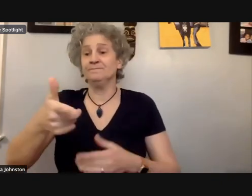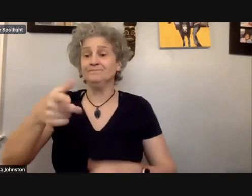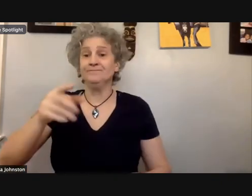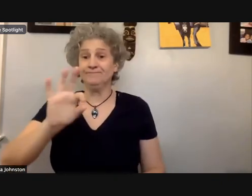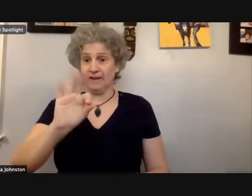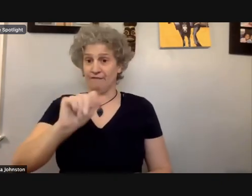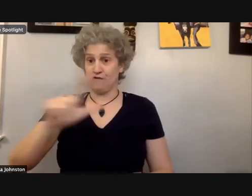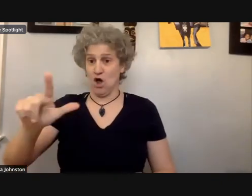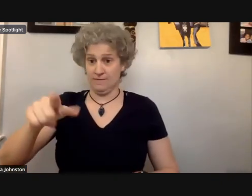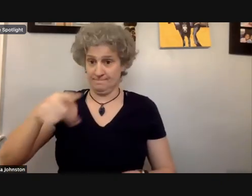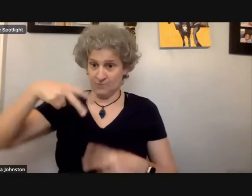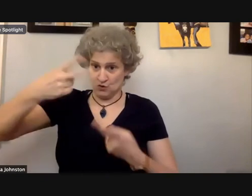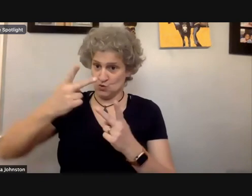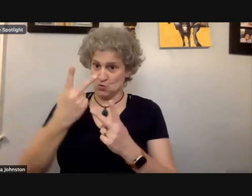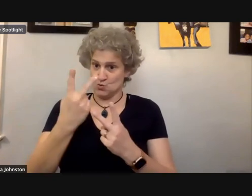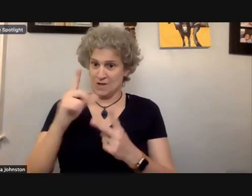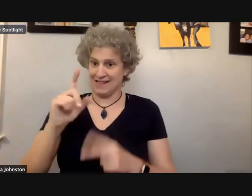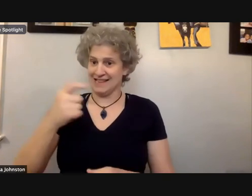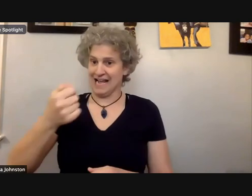All right. To fall.